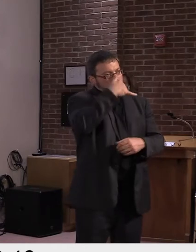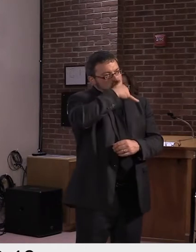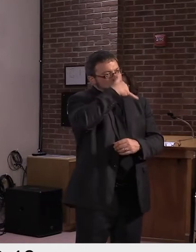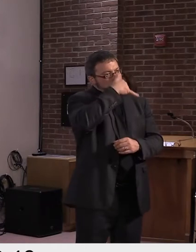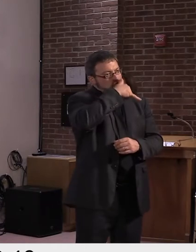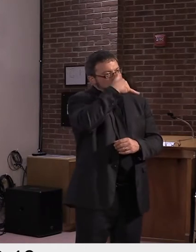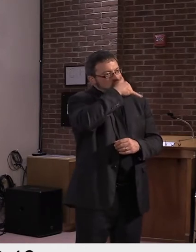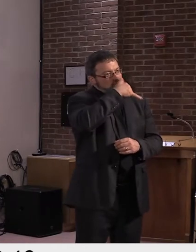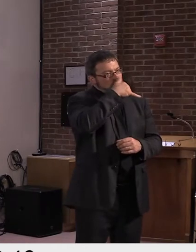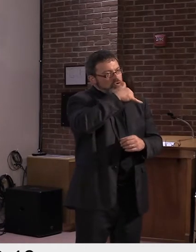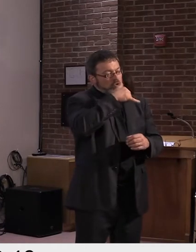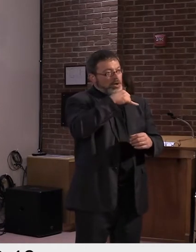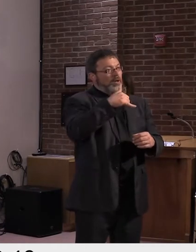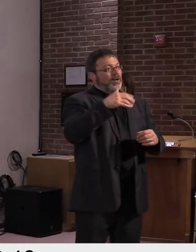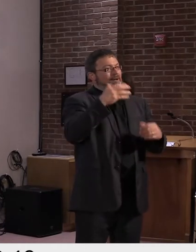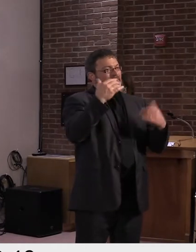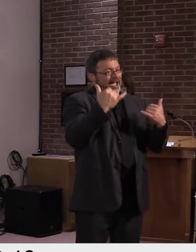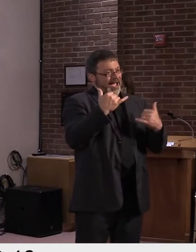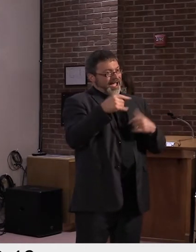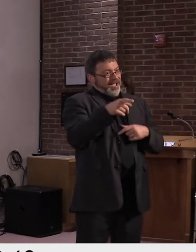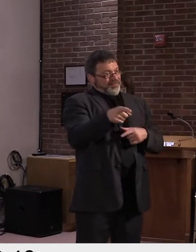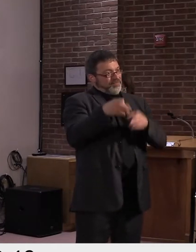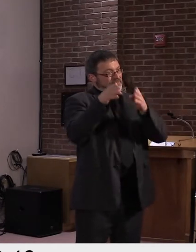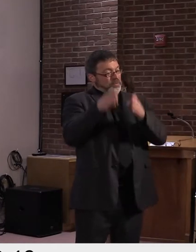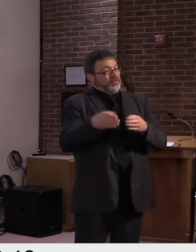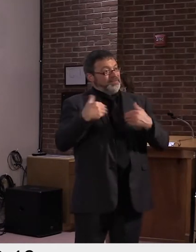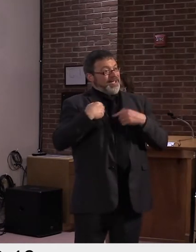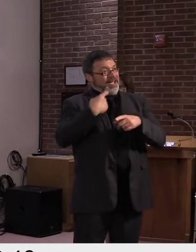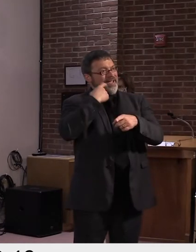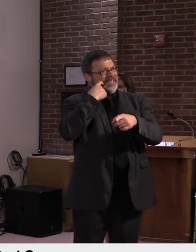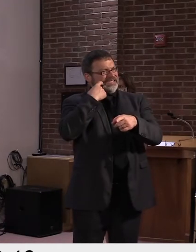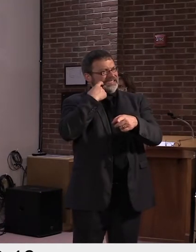potent factor. And if you're already using